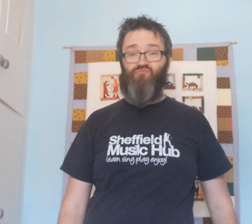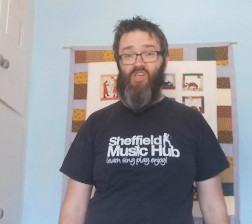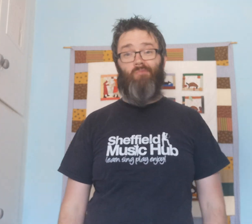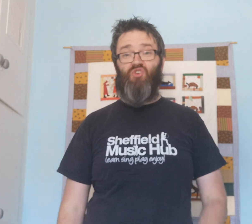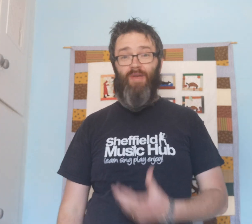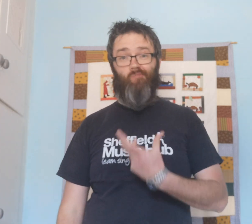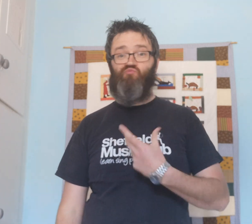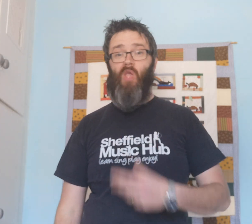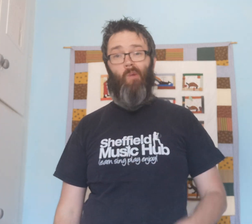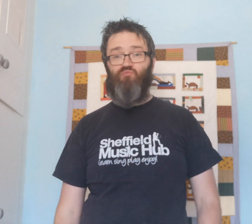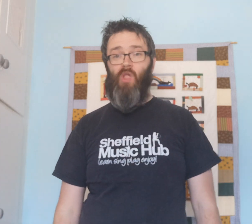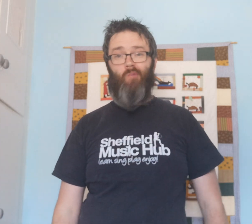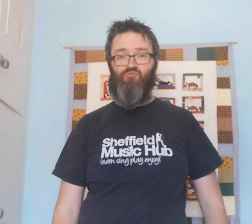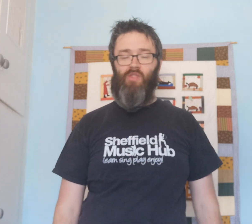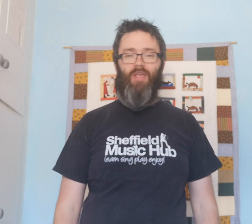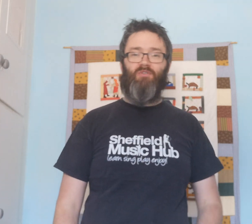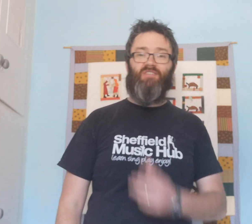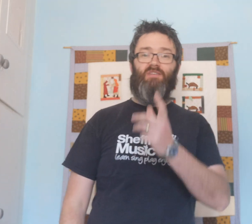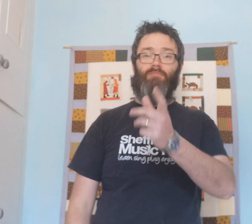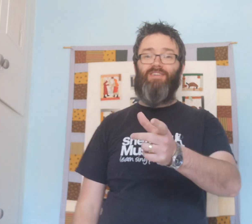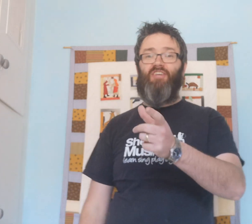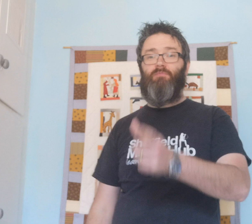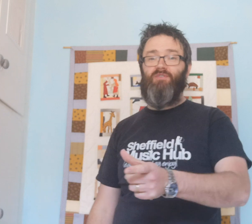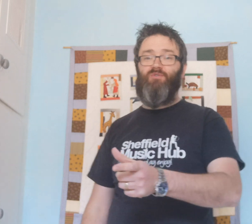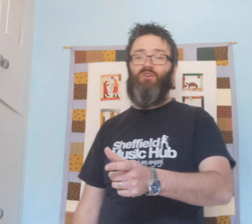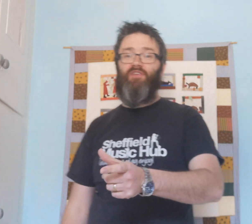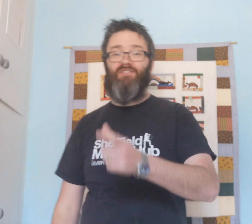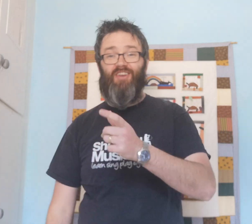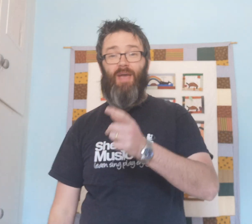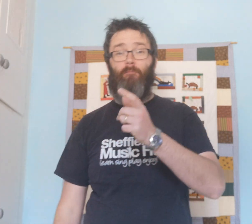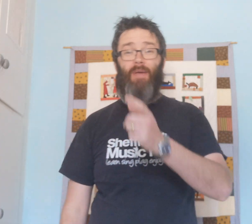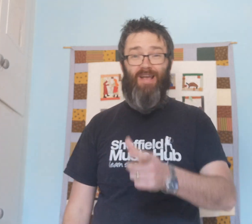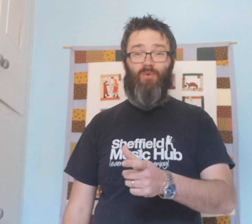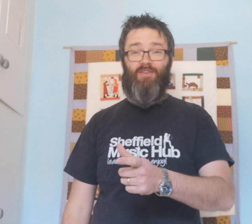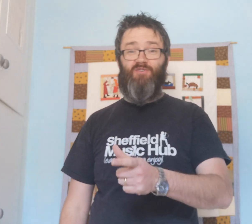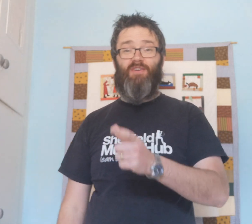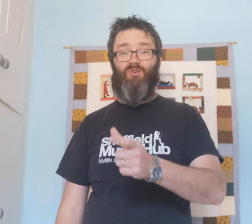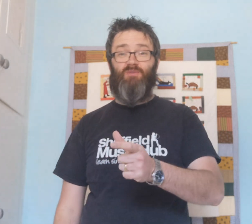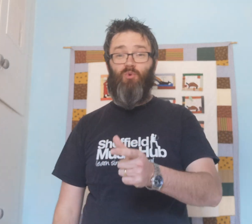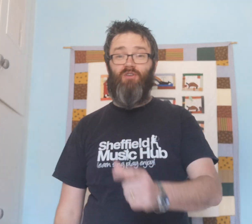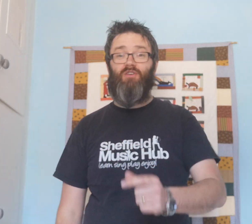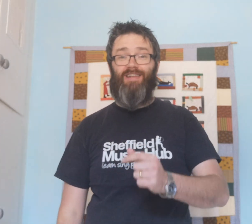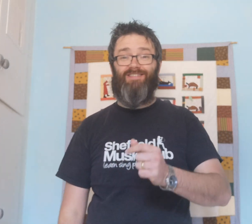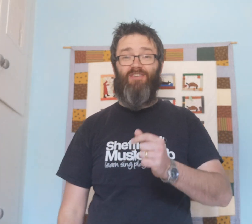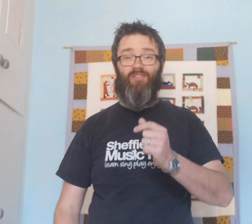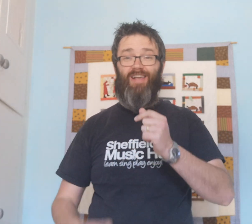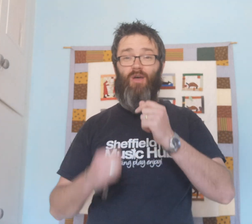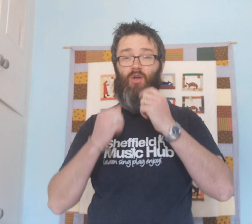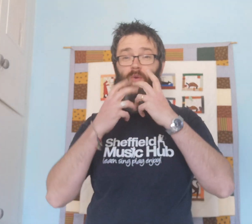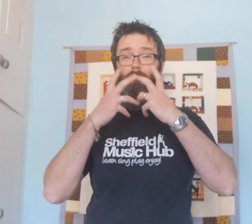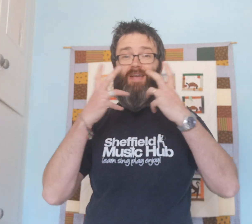Keep chewing. Now, because it's a magic musical toffee, it's going to get bigger when you chew it, not smaller. So let's feel that going on. Bigger